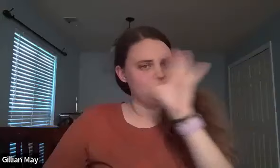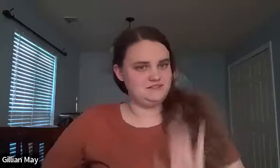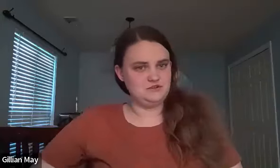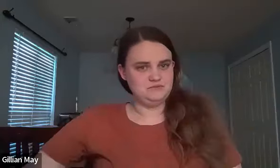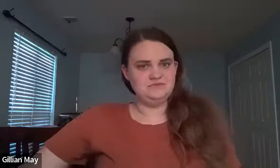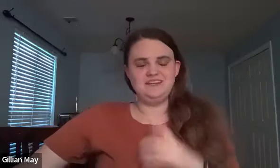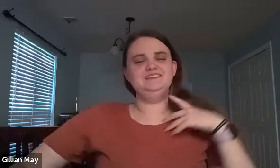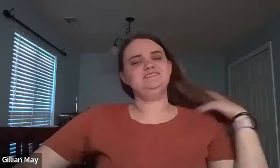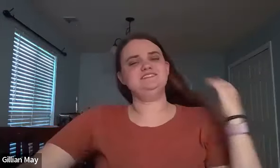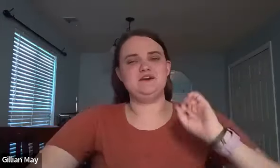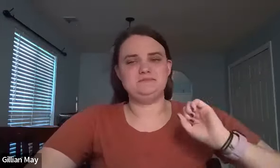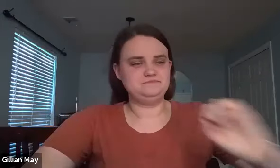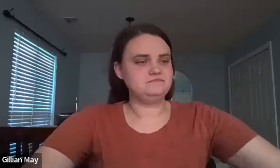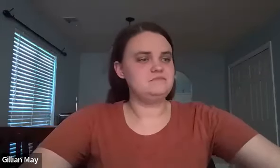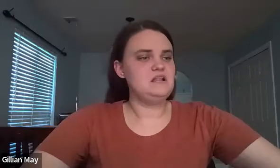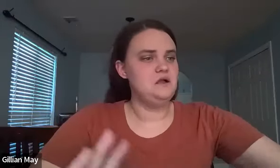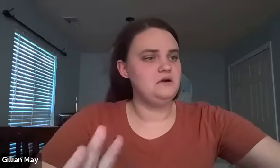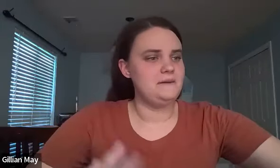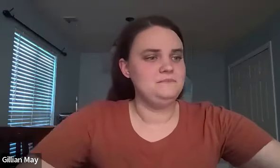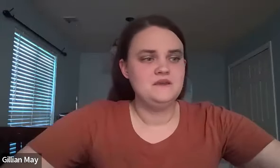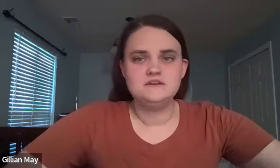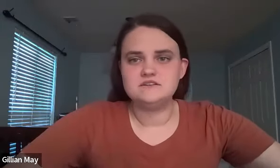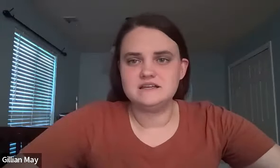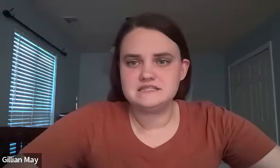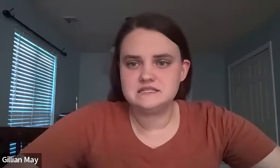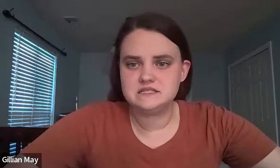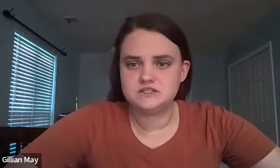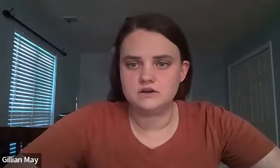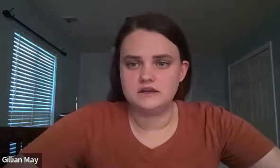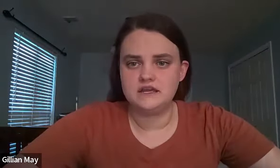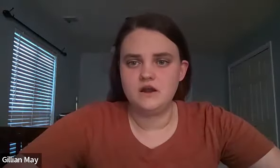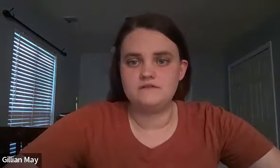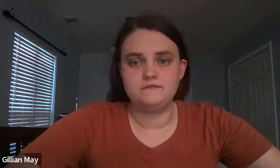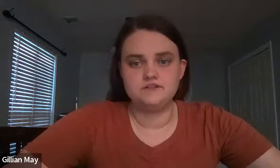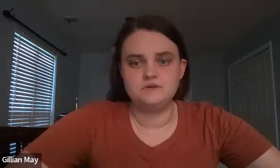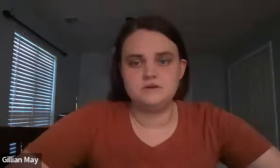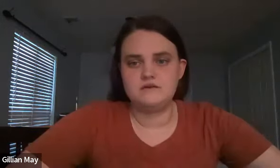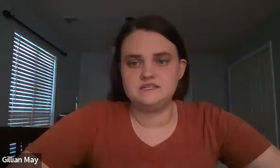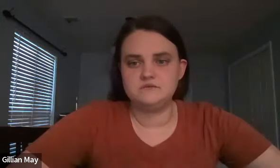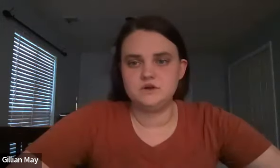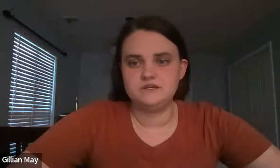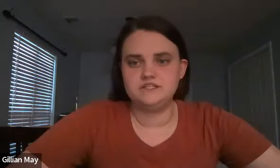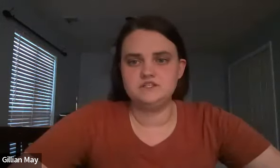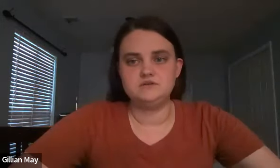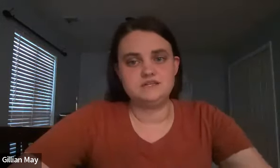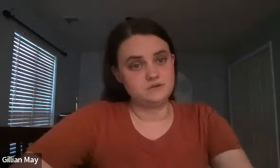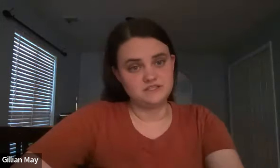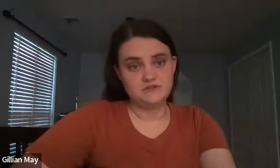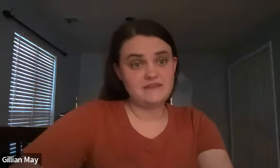about Zoom. So, okay. So let's get started. Our first one, obviously, we're going to do the